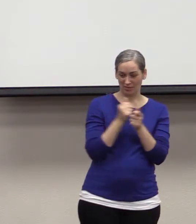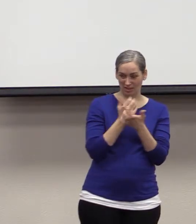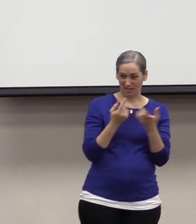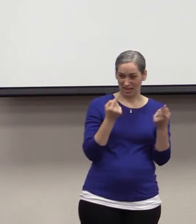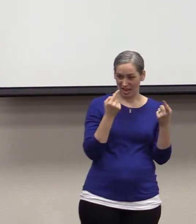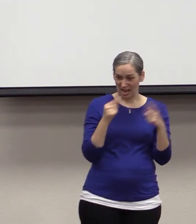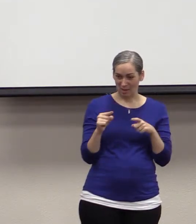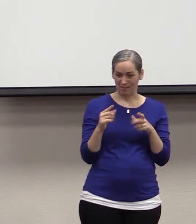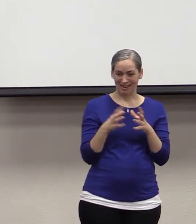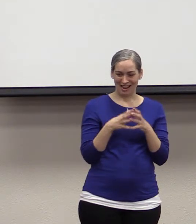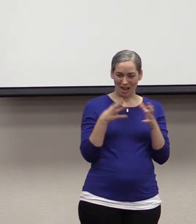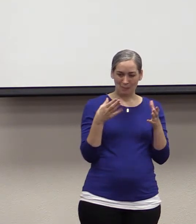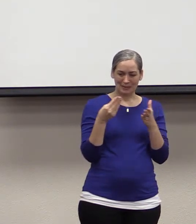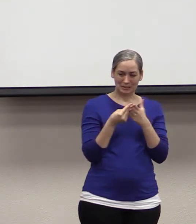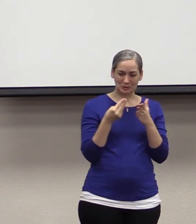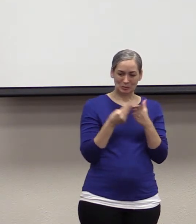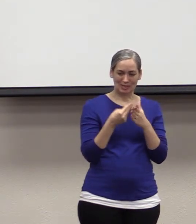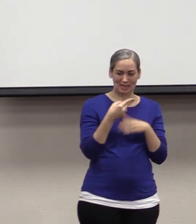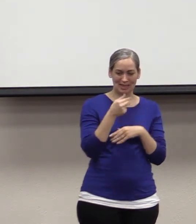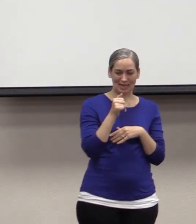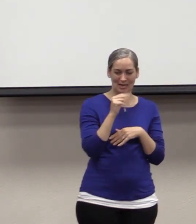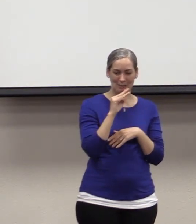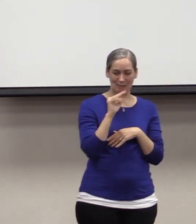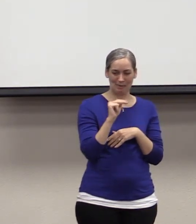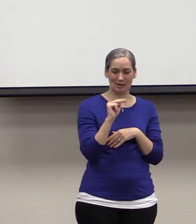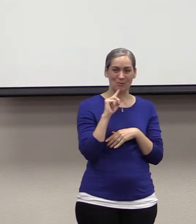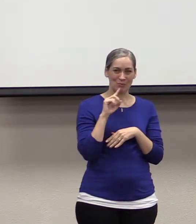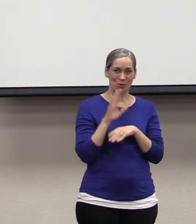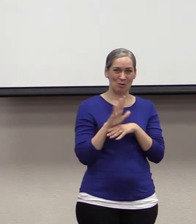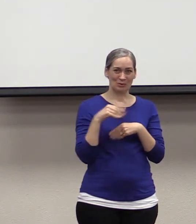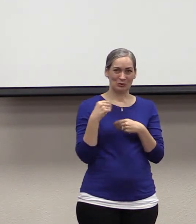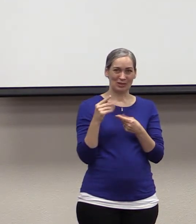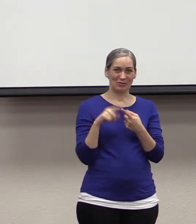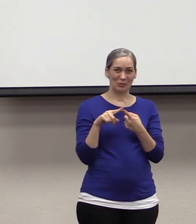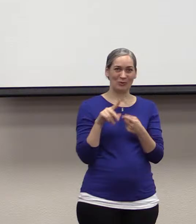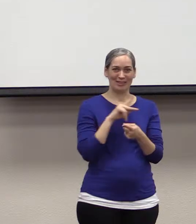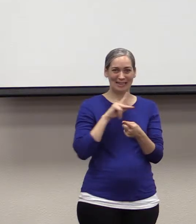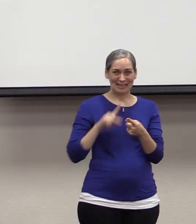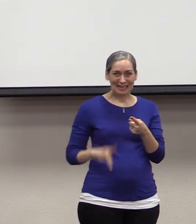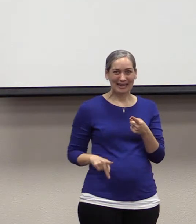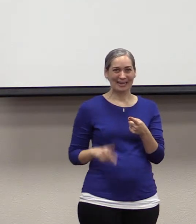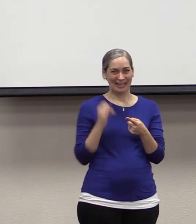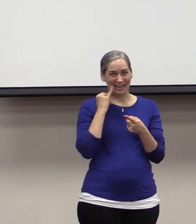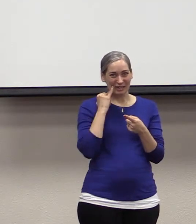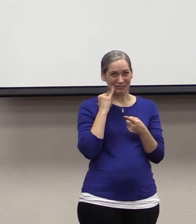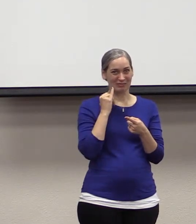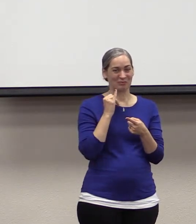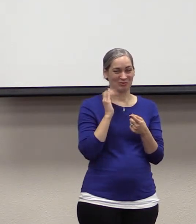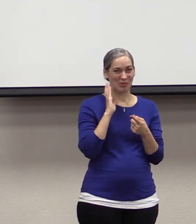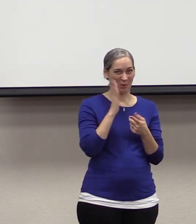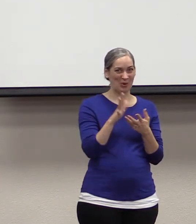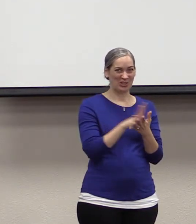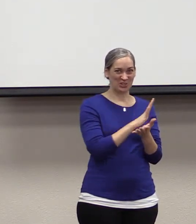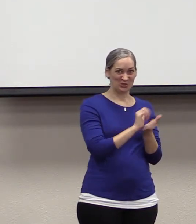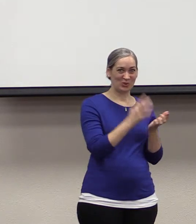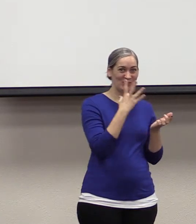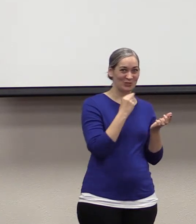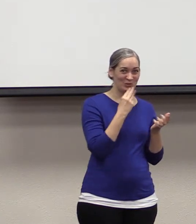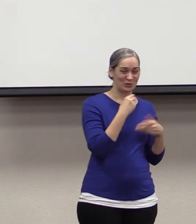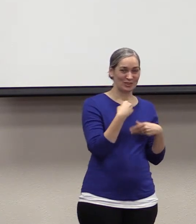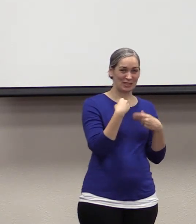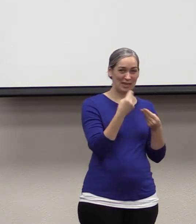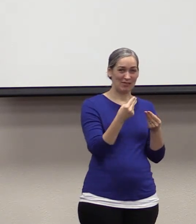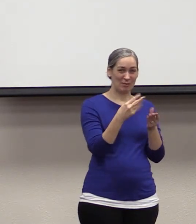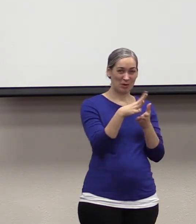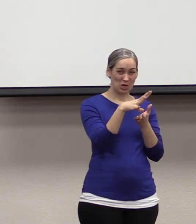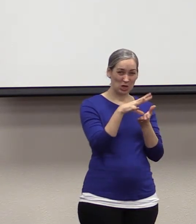of money Haman had promised to pay into the royal treasury for the destruction of the Jews. He also gave him a copy of the